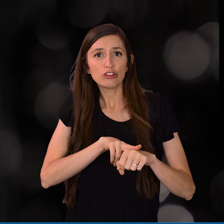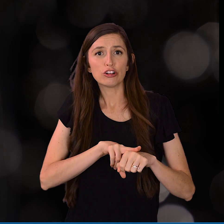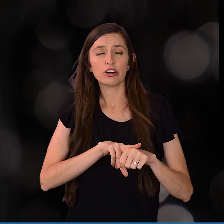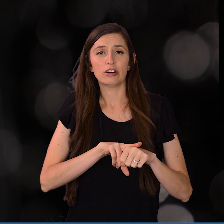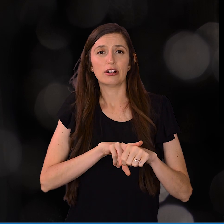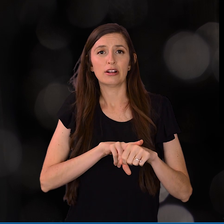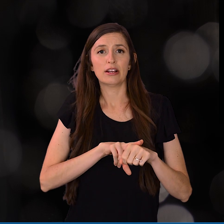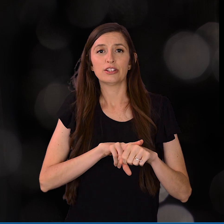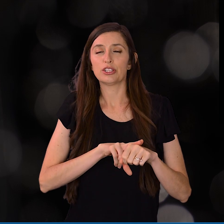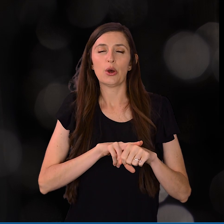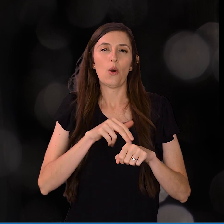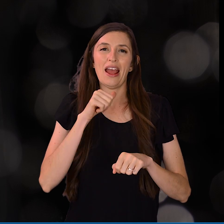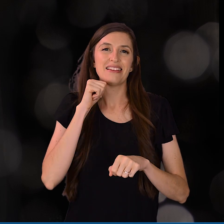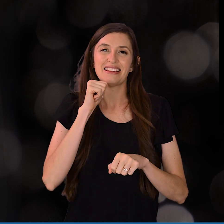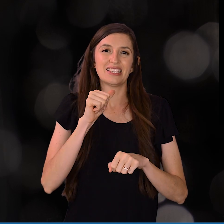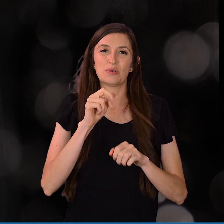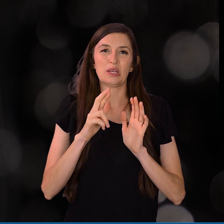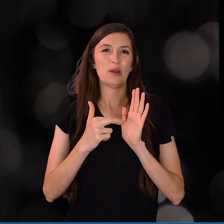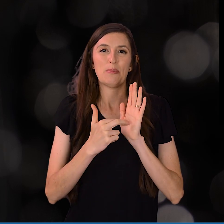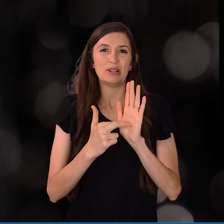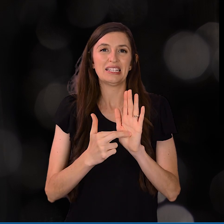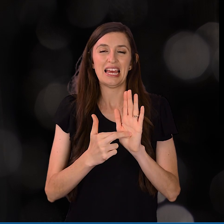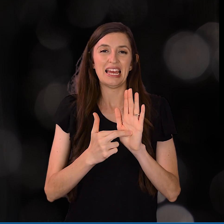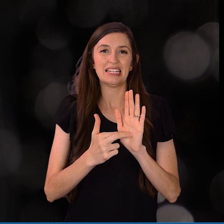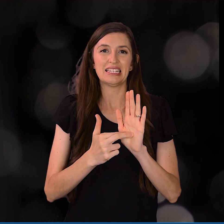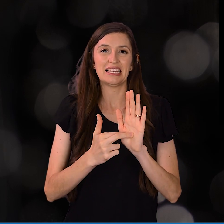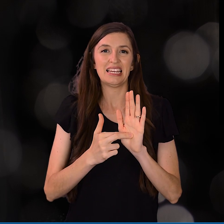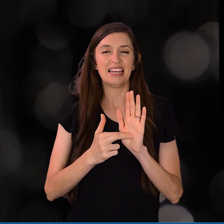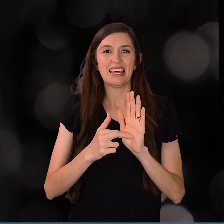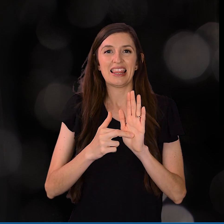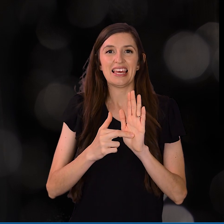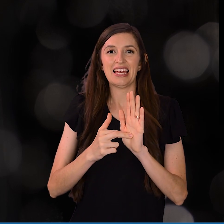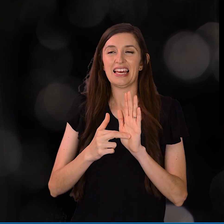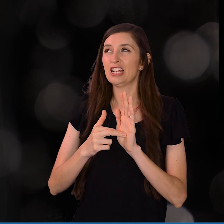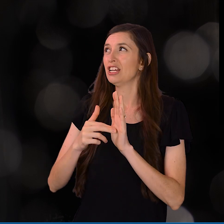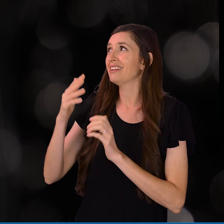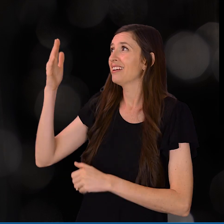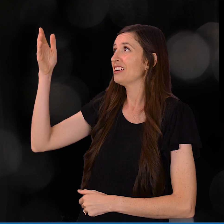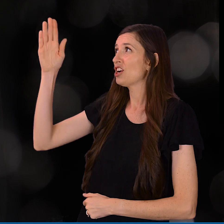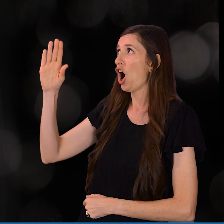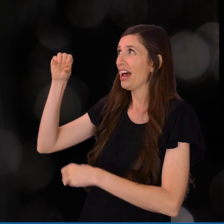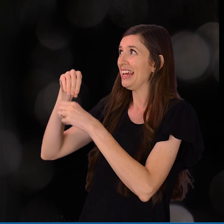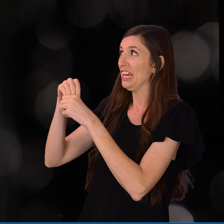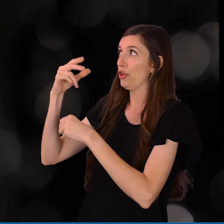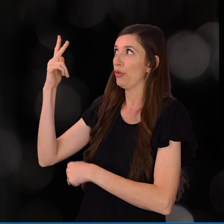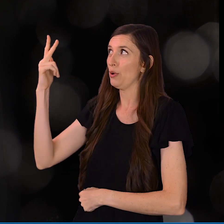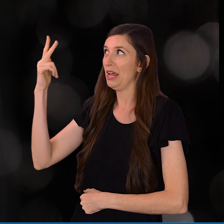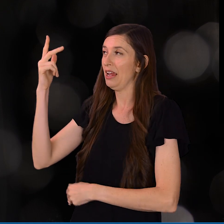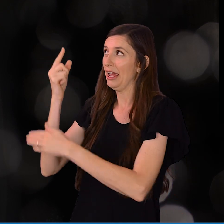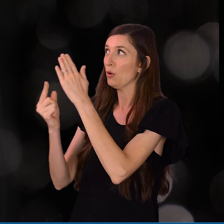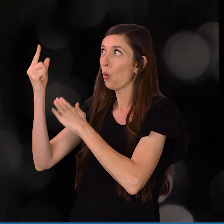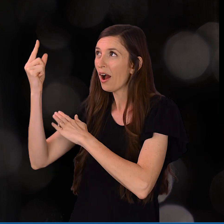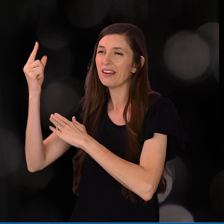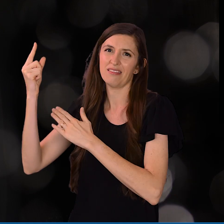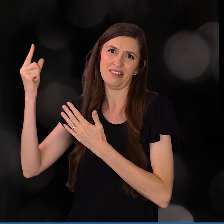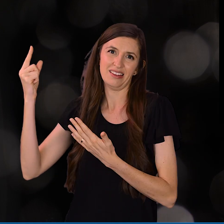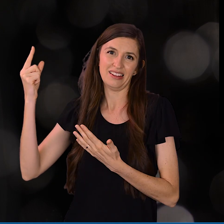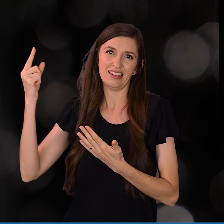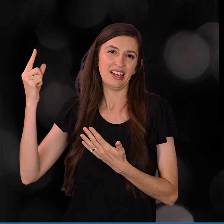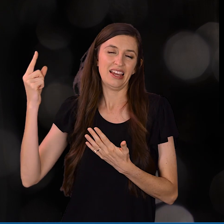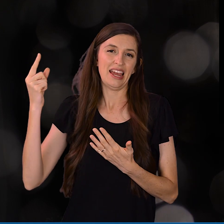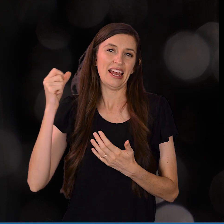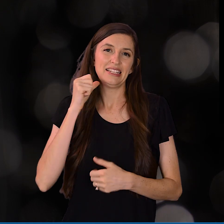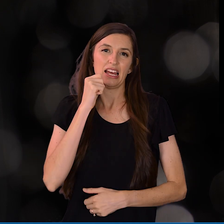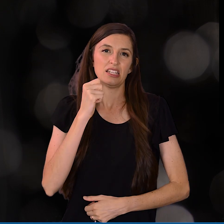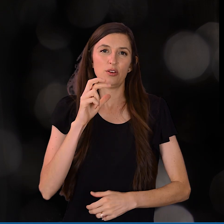persons, they're distinct natures also. So it doesn't really represent the Trinity, where the nature of the